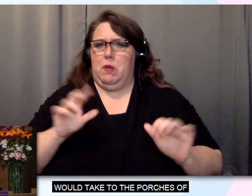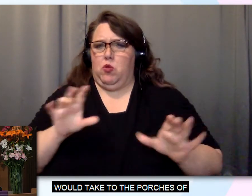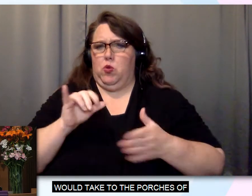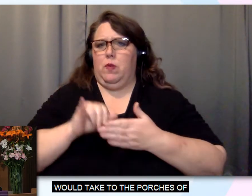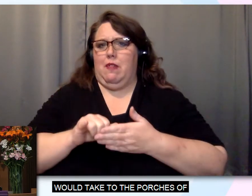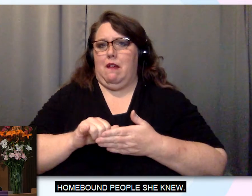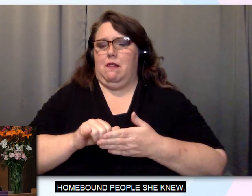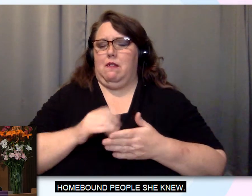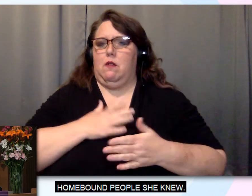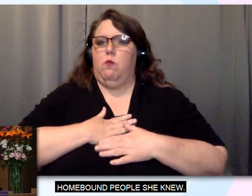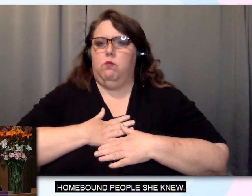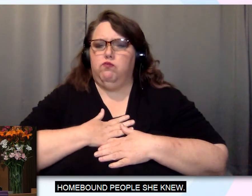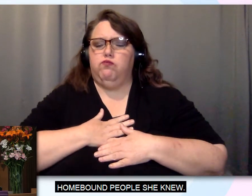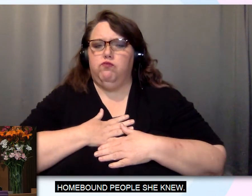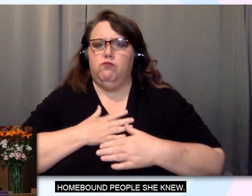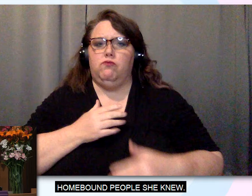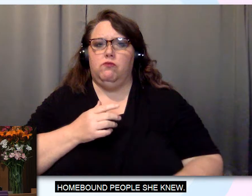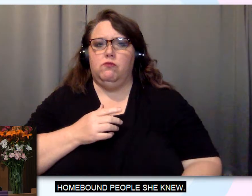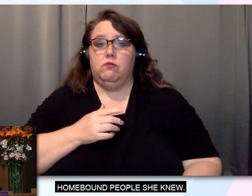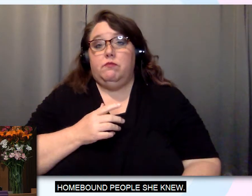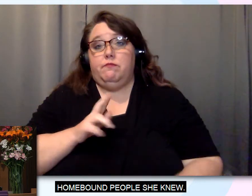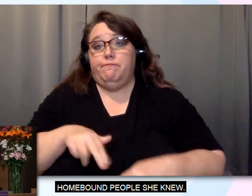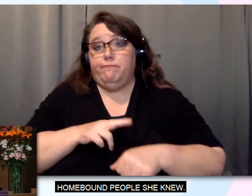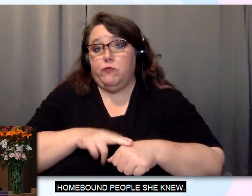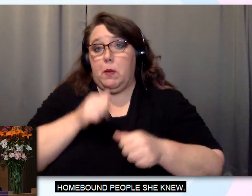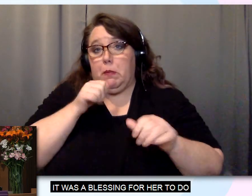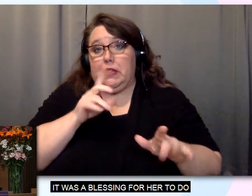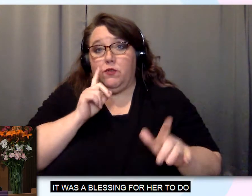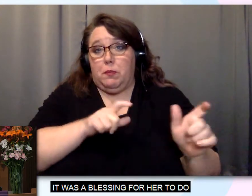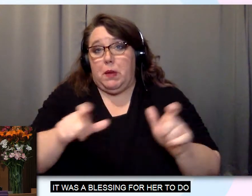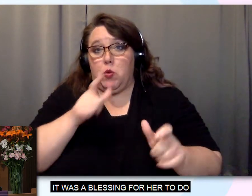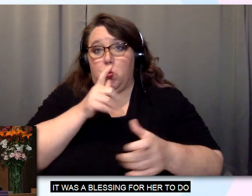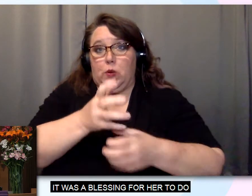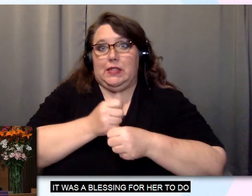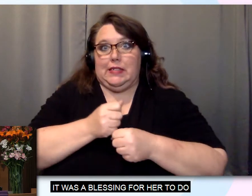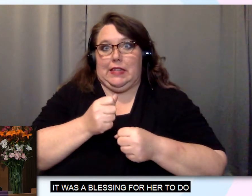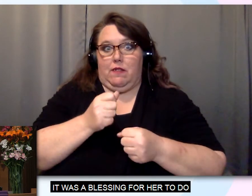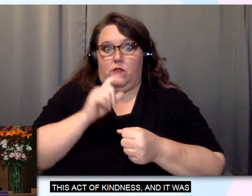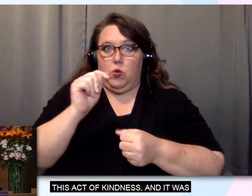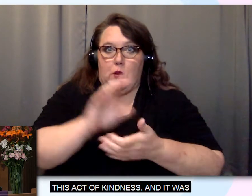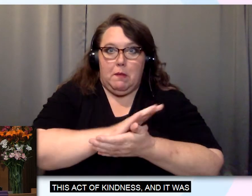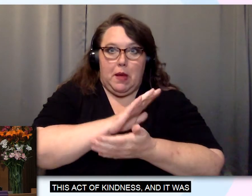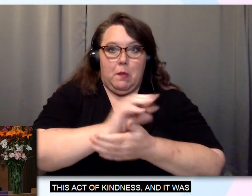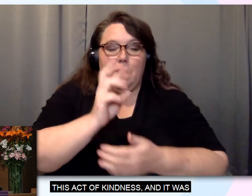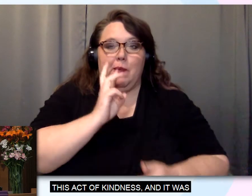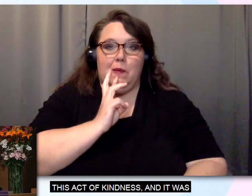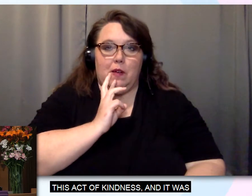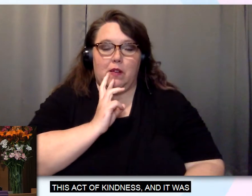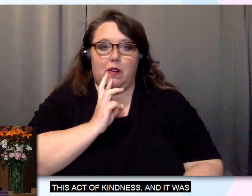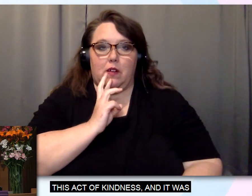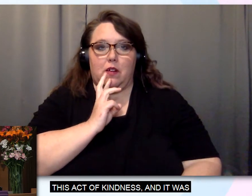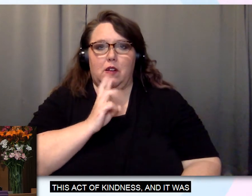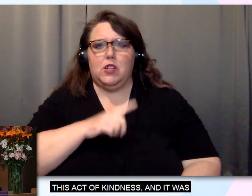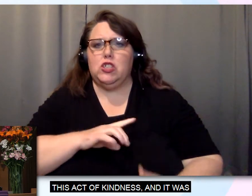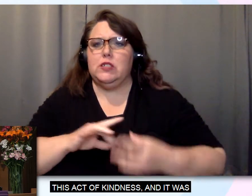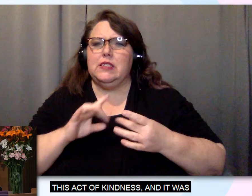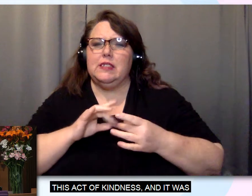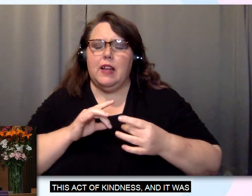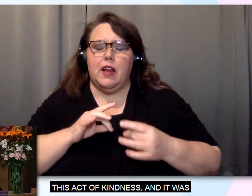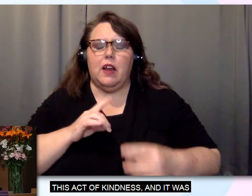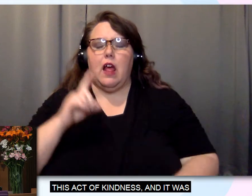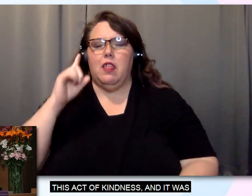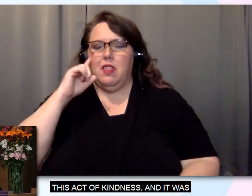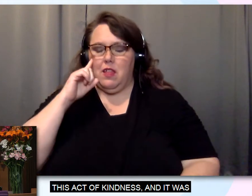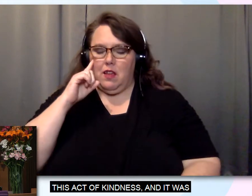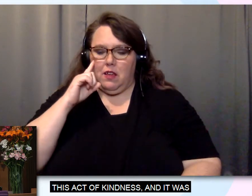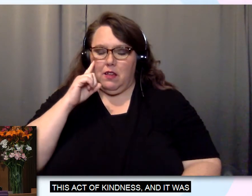her to do this act of kindness. And it was, of course, a blessing for the people who received the goods. And she said,